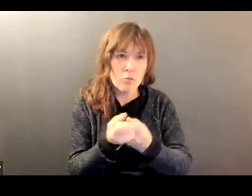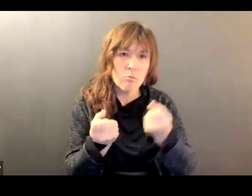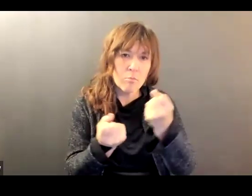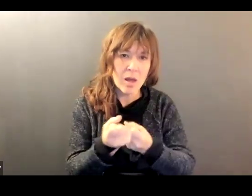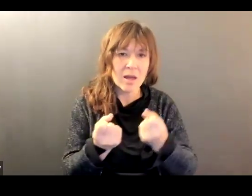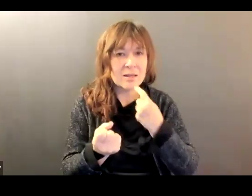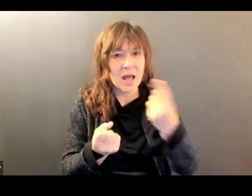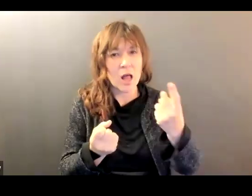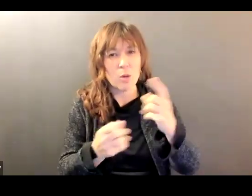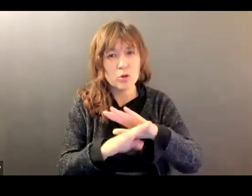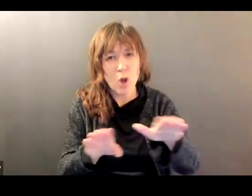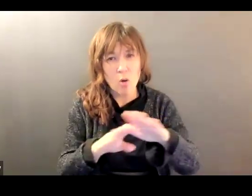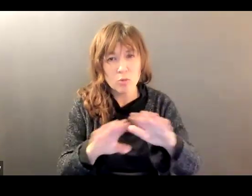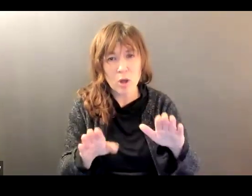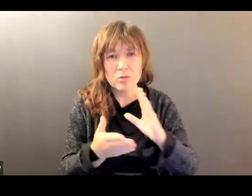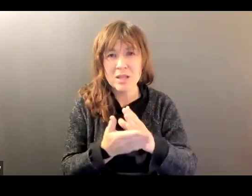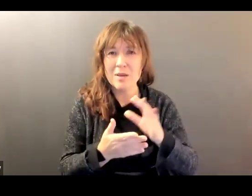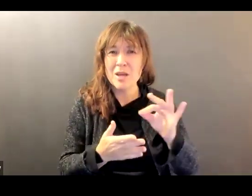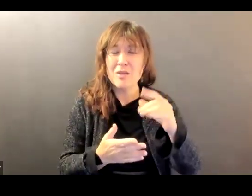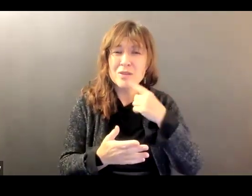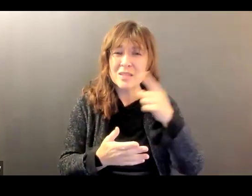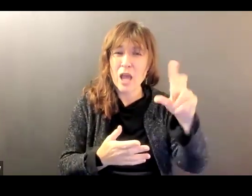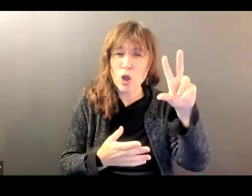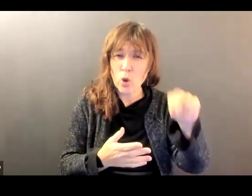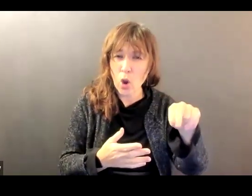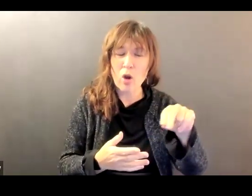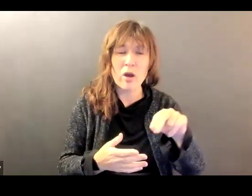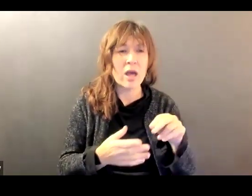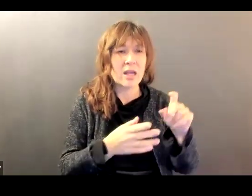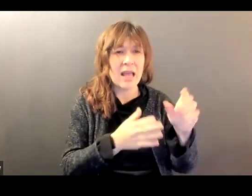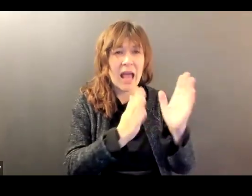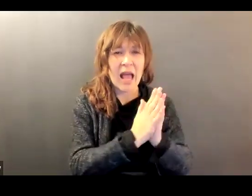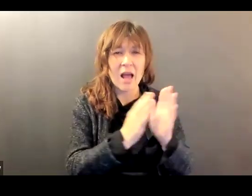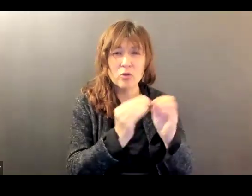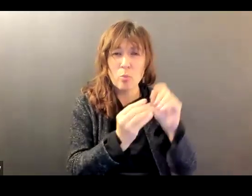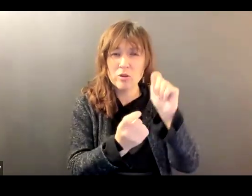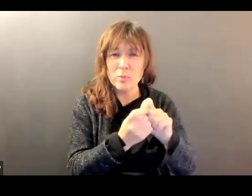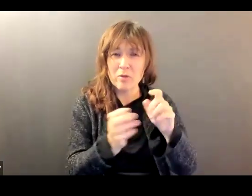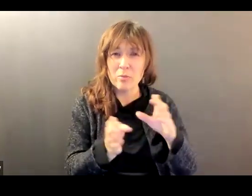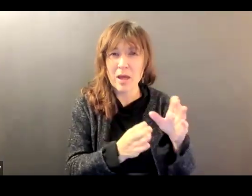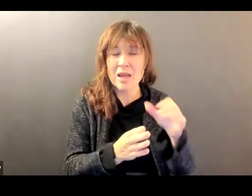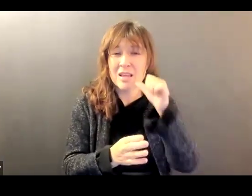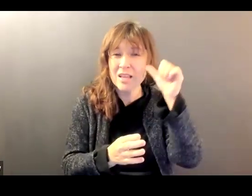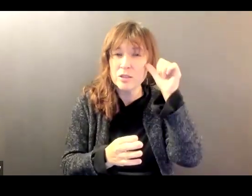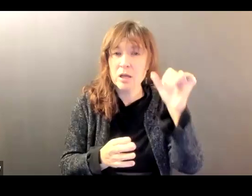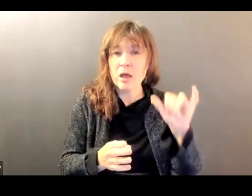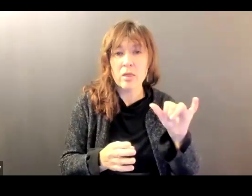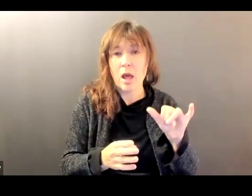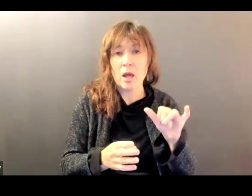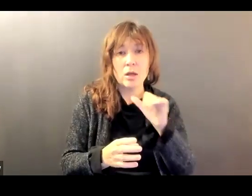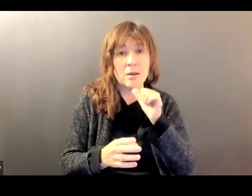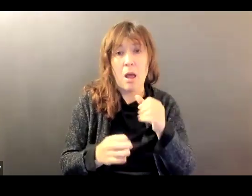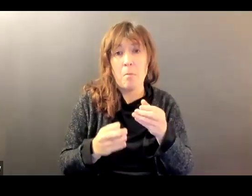no and asking for a really specific plan is the only way to go. Yesterday at the off-record meeting that BPS held, there were